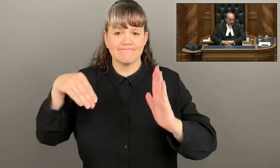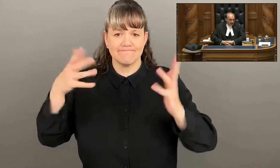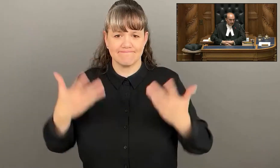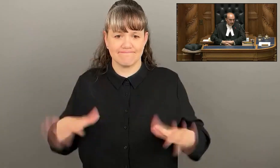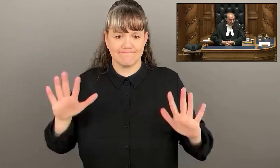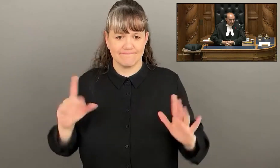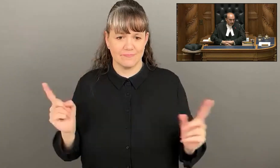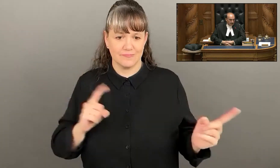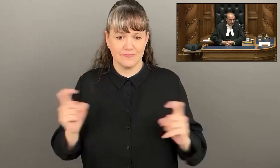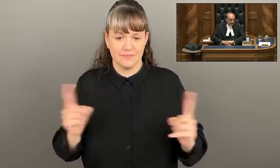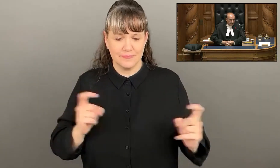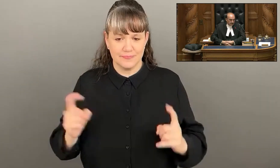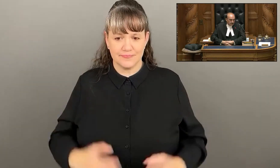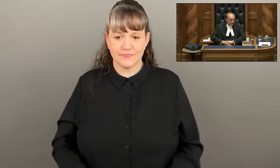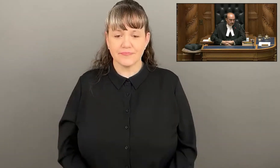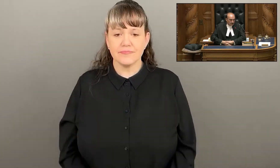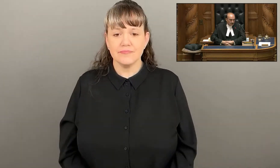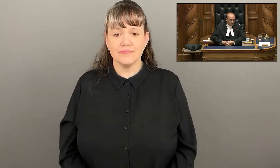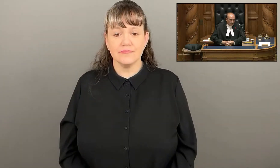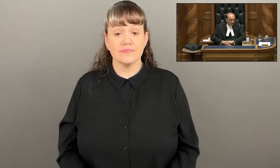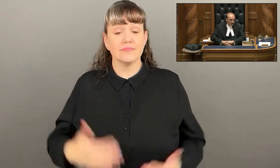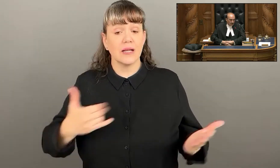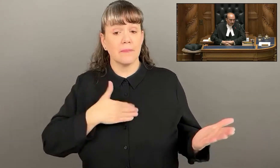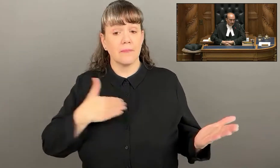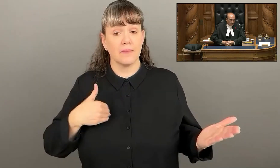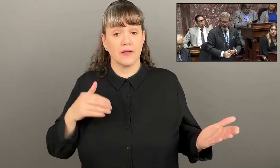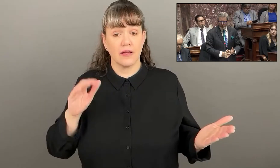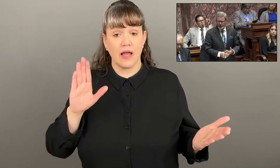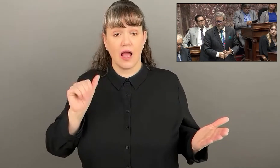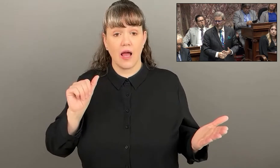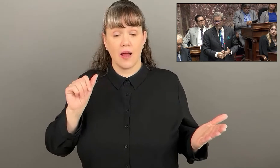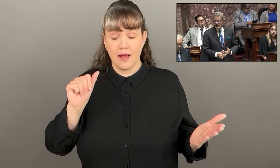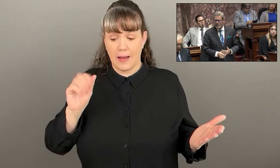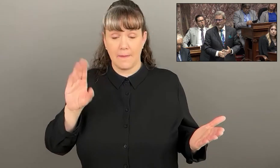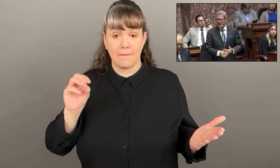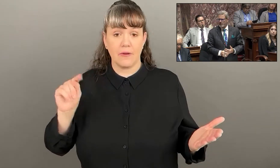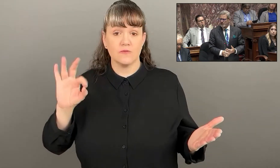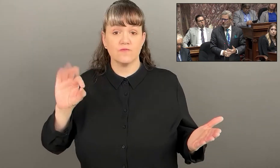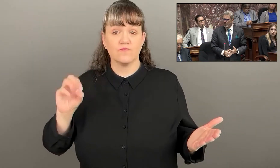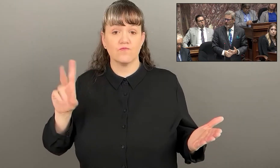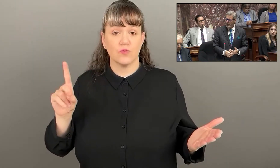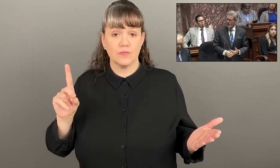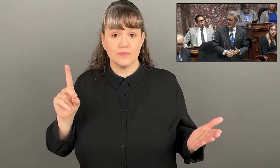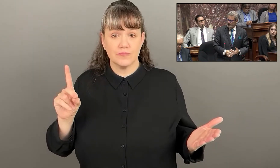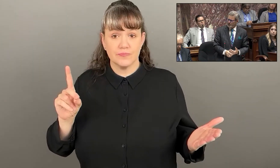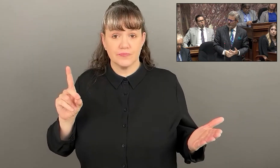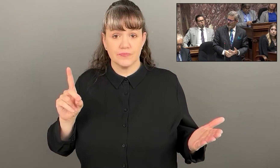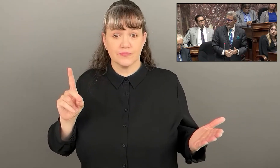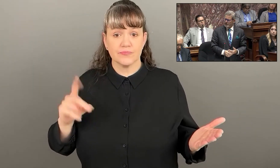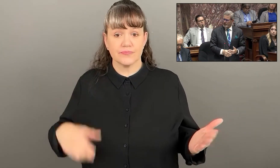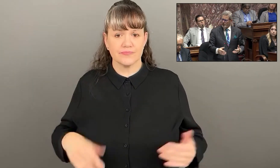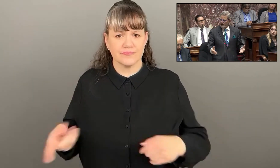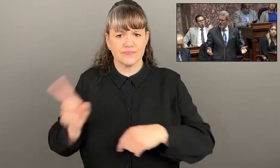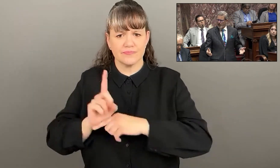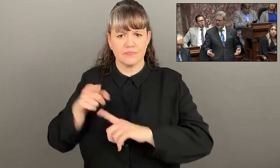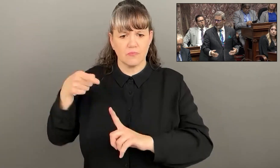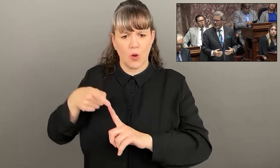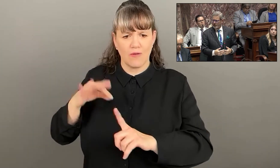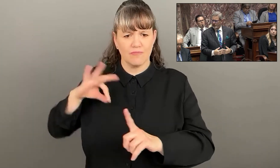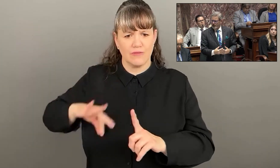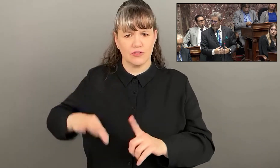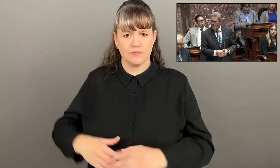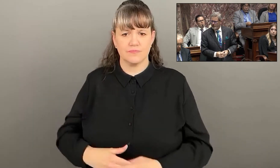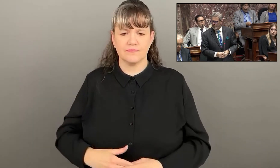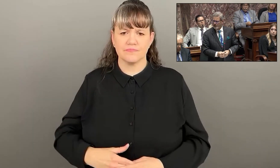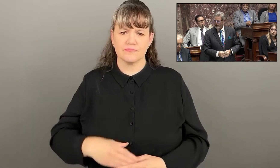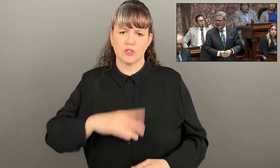Member for Abbotsford South. Thank you very much, Mr. Speaker. I rise on a point of privilege, personal privilege of an important matter before